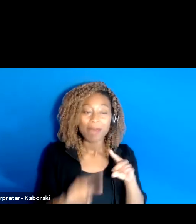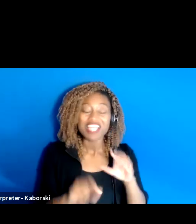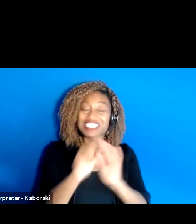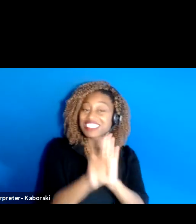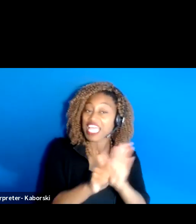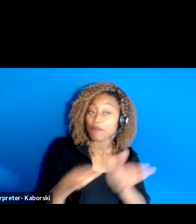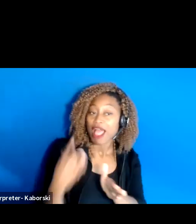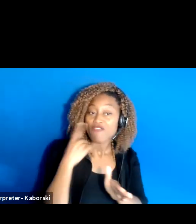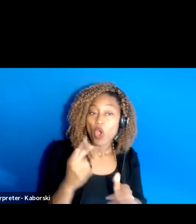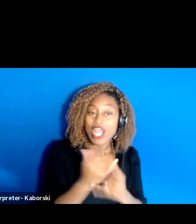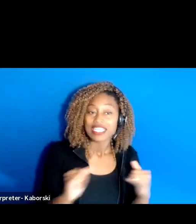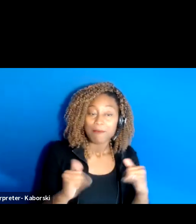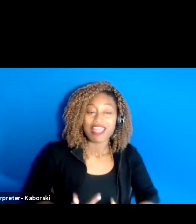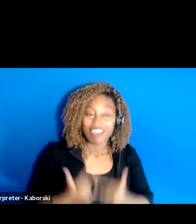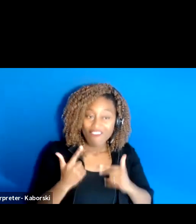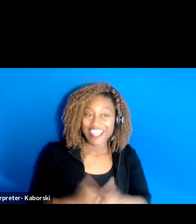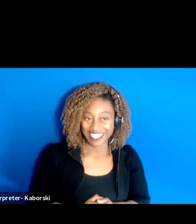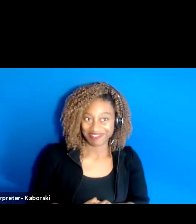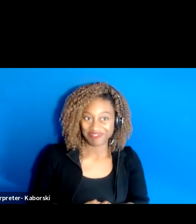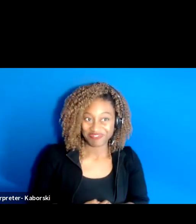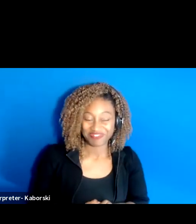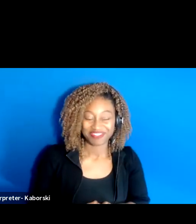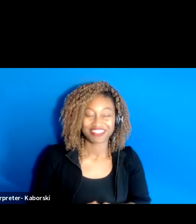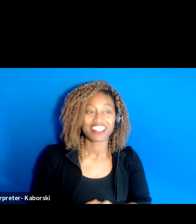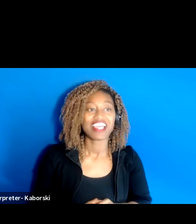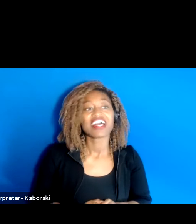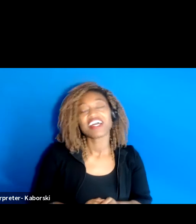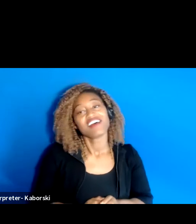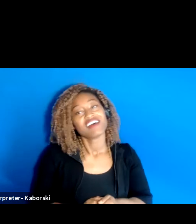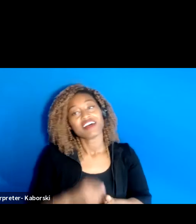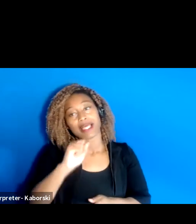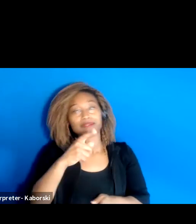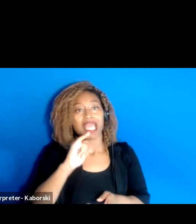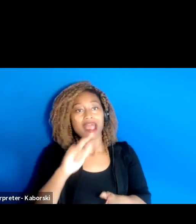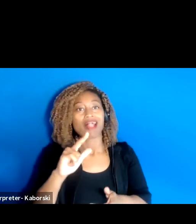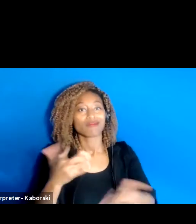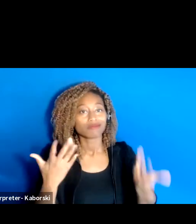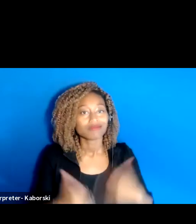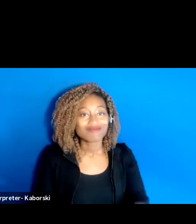Living. That is the SPIL.